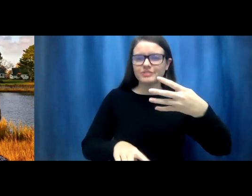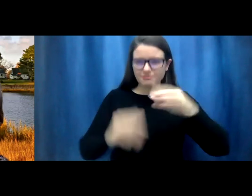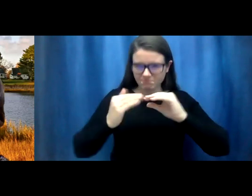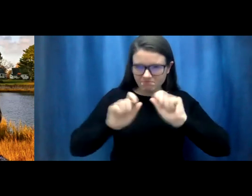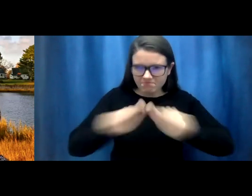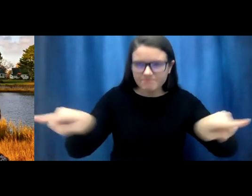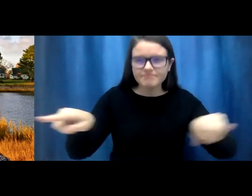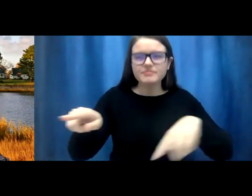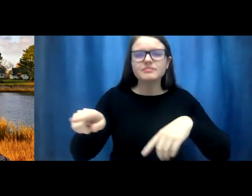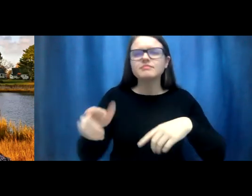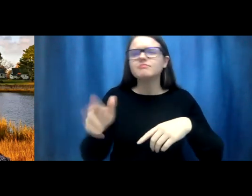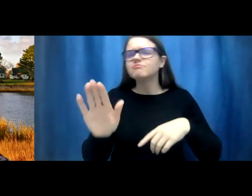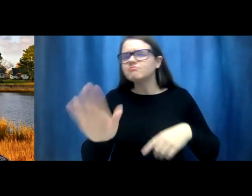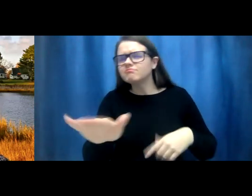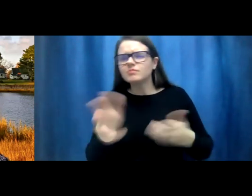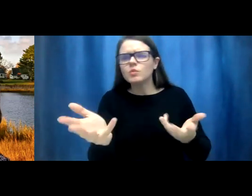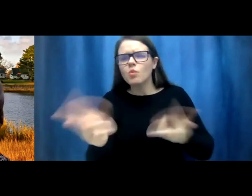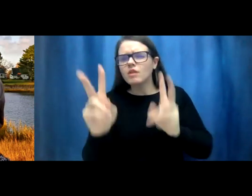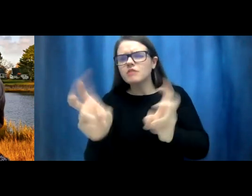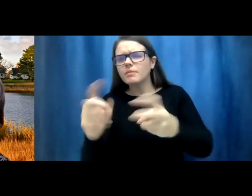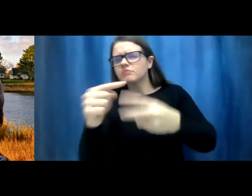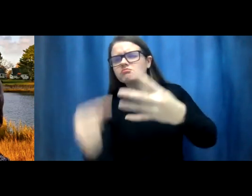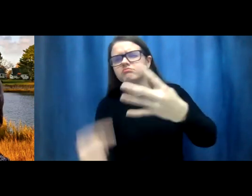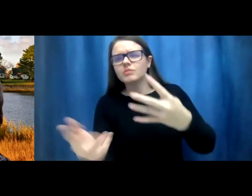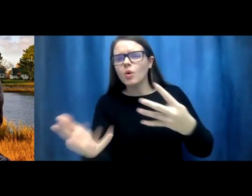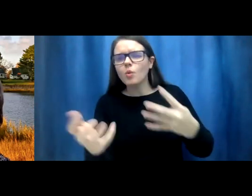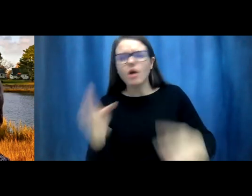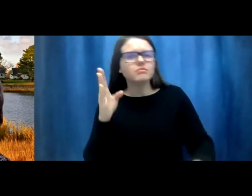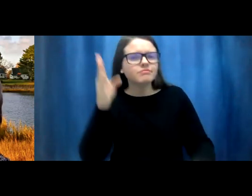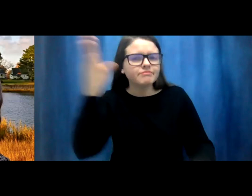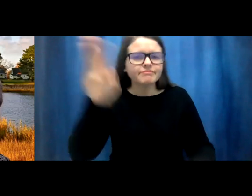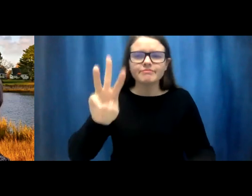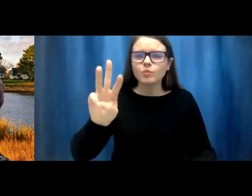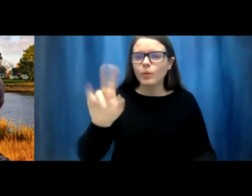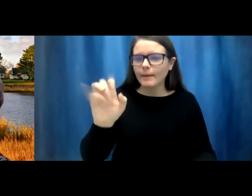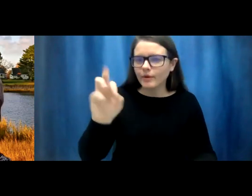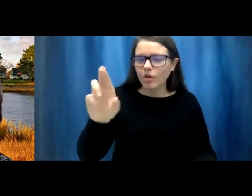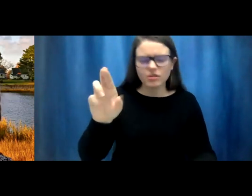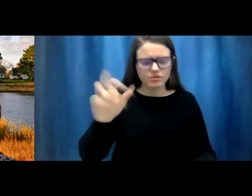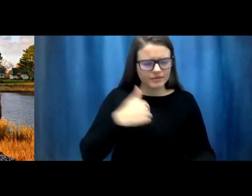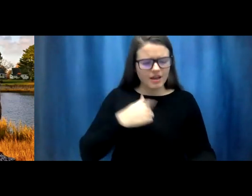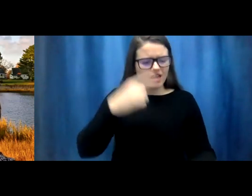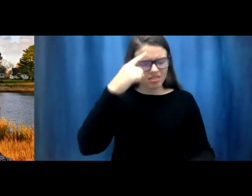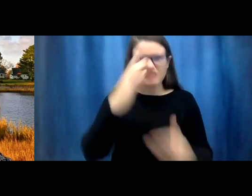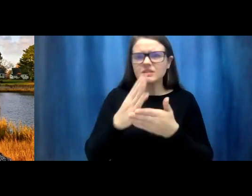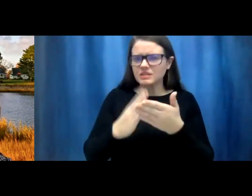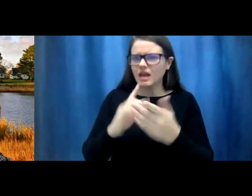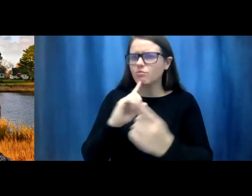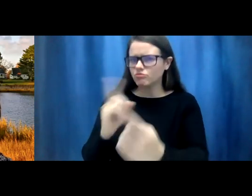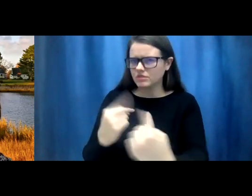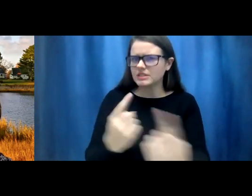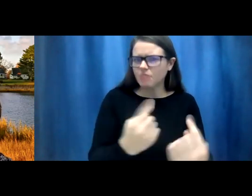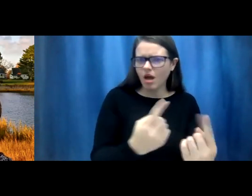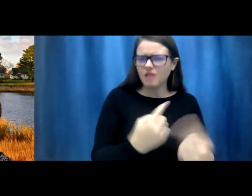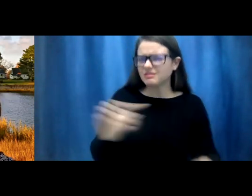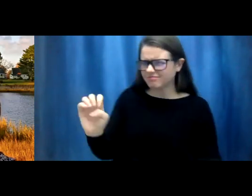topics people would like to see presented in webinars in the future. And I think we've gotten some response. I think Ernest